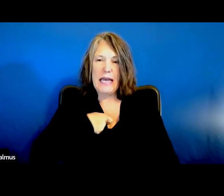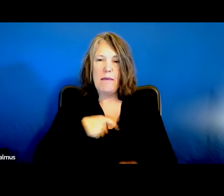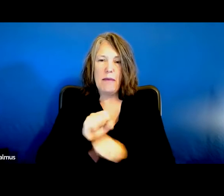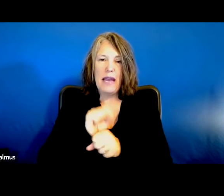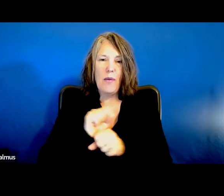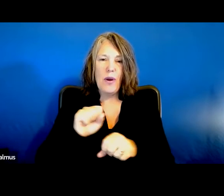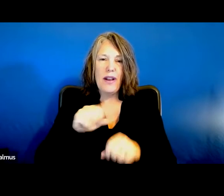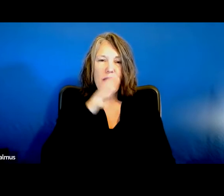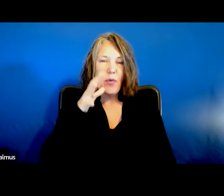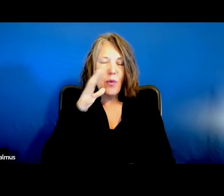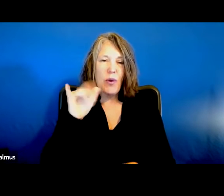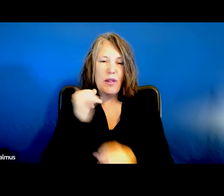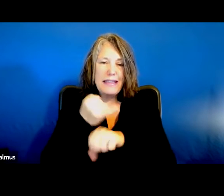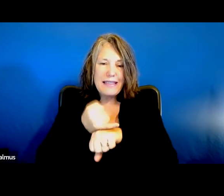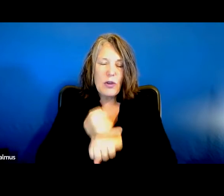I'm very excited to be here.